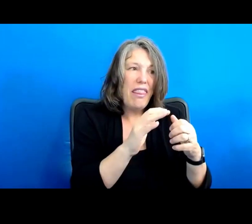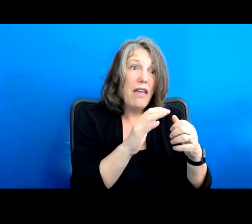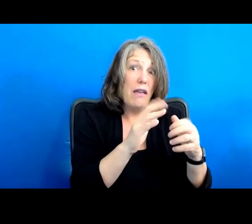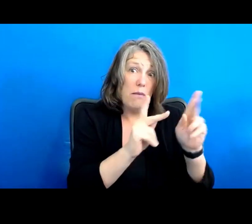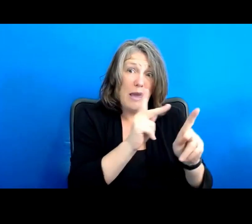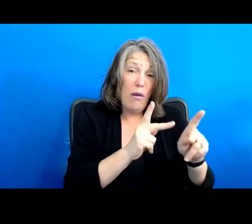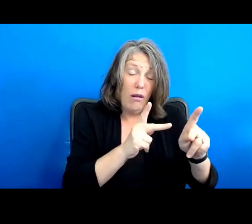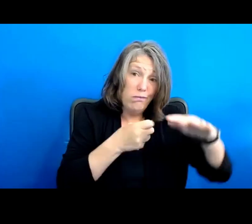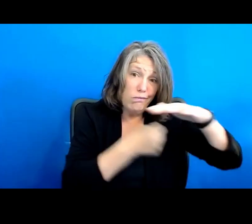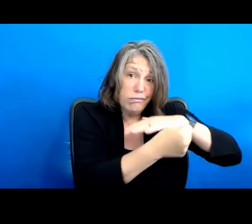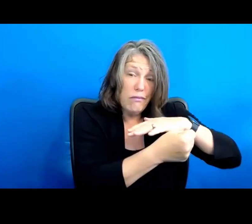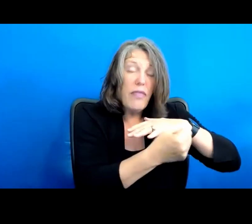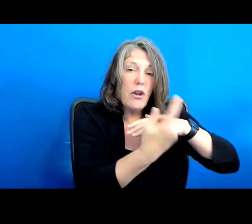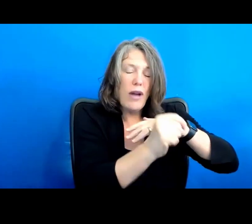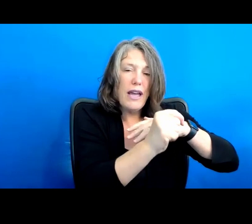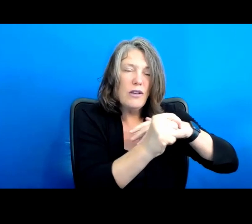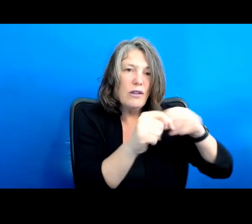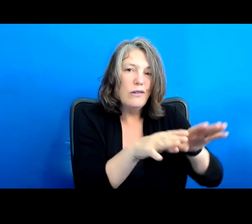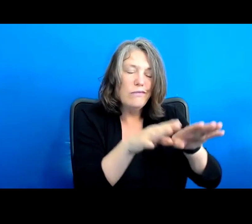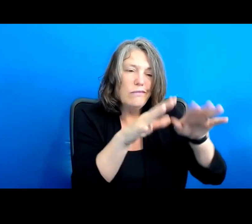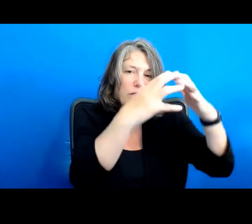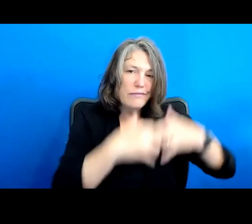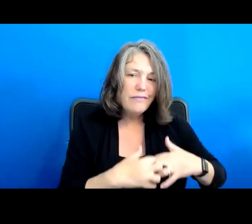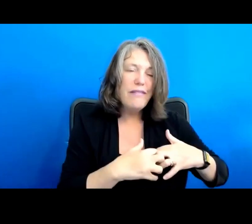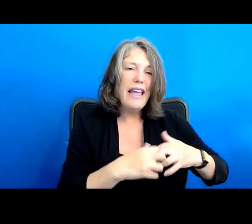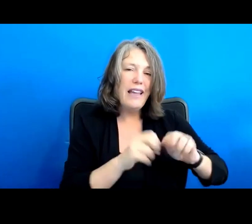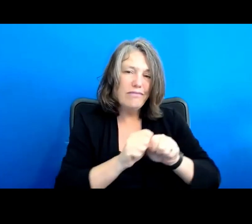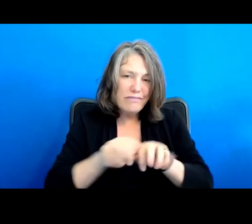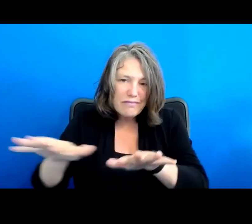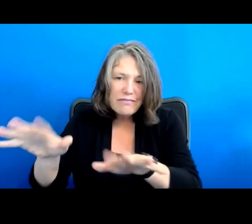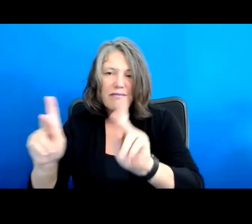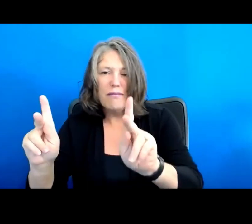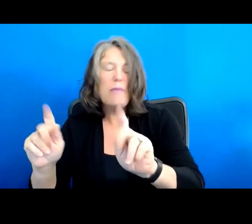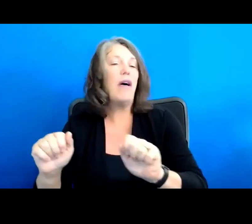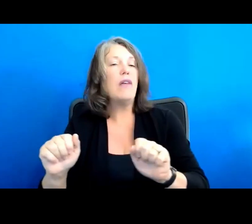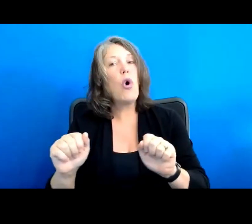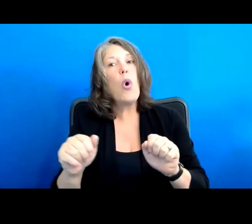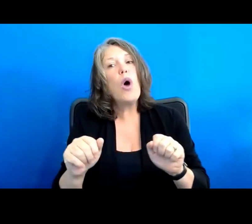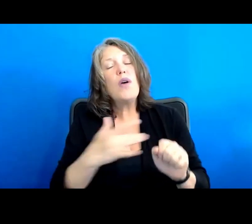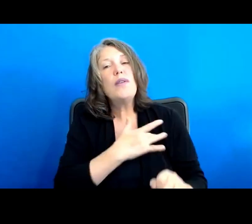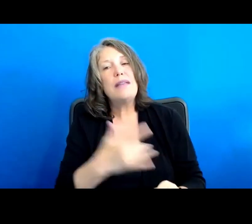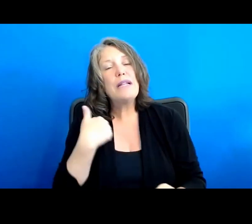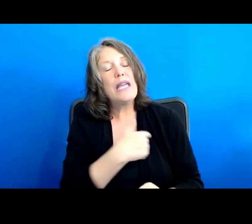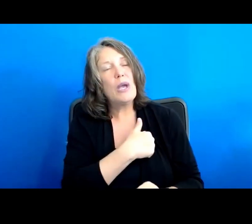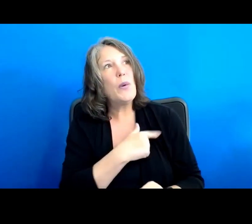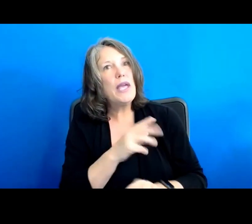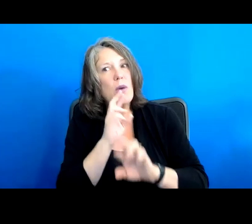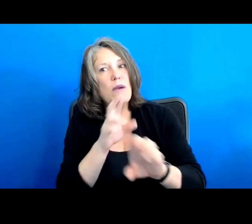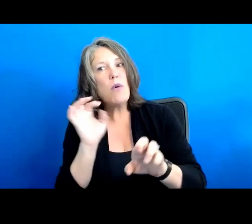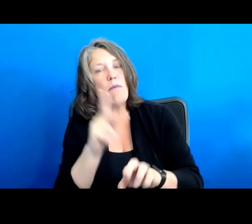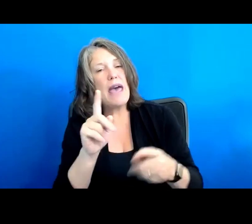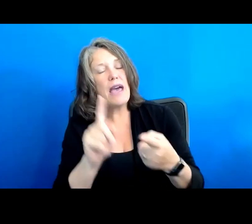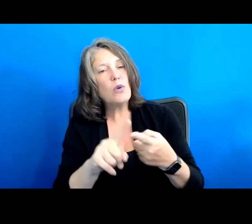deinstitutionalization. So usually we report back to the Human Rights Council and the General